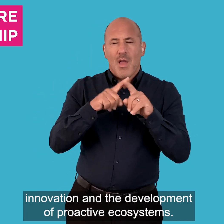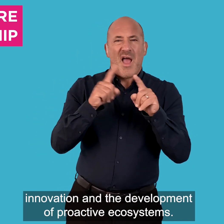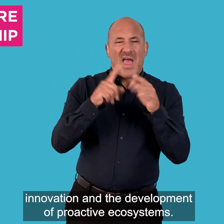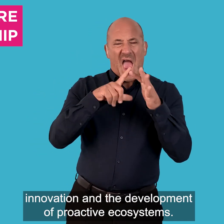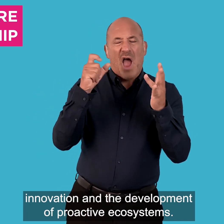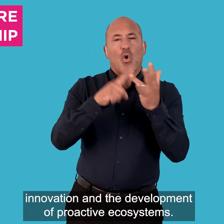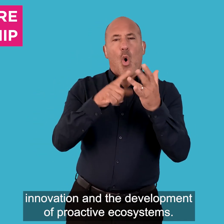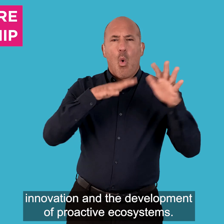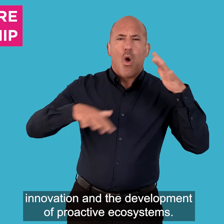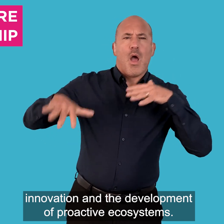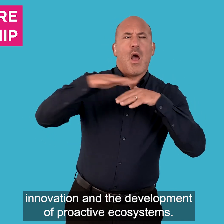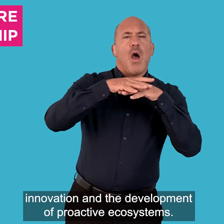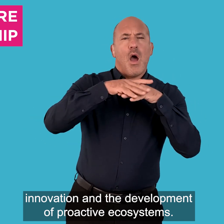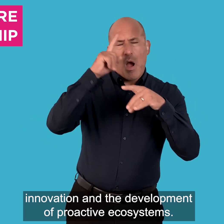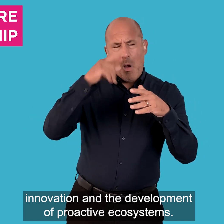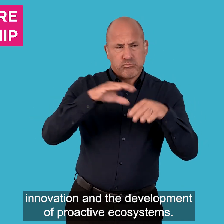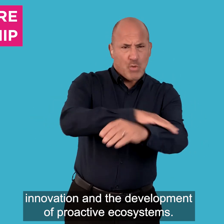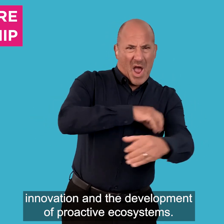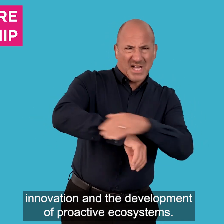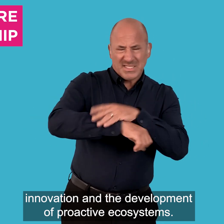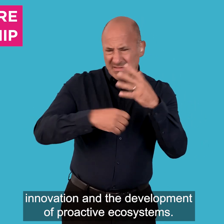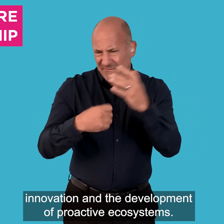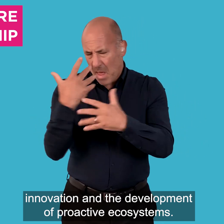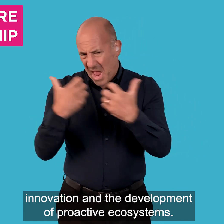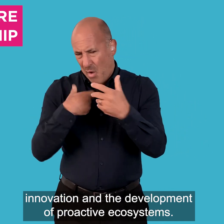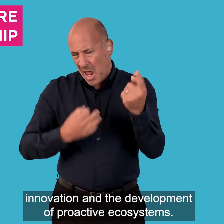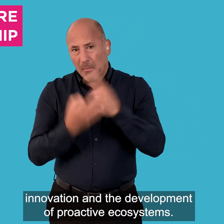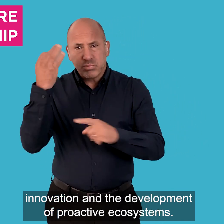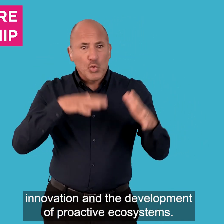innovation, and the development of proactive ecosystems.